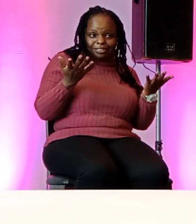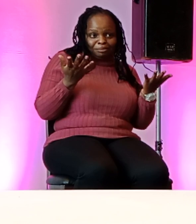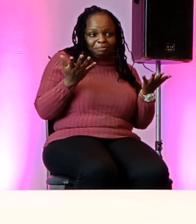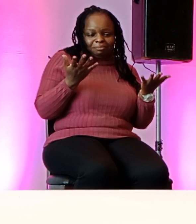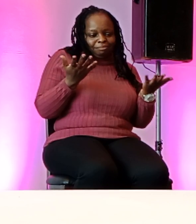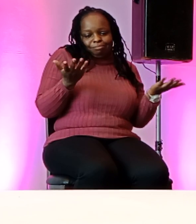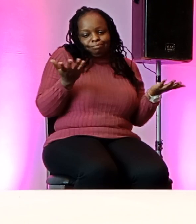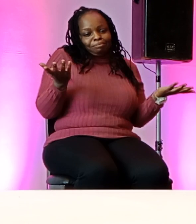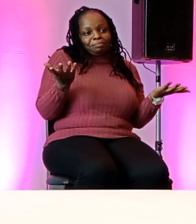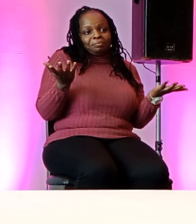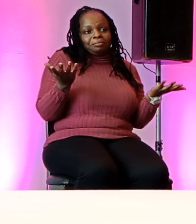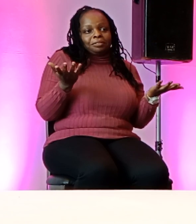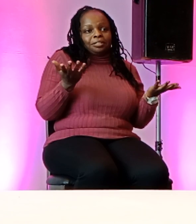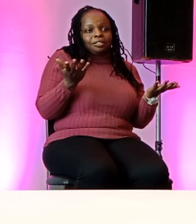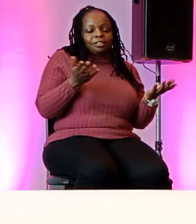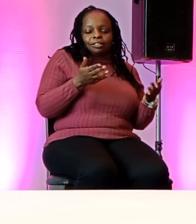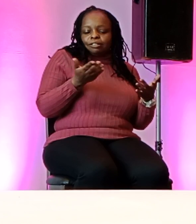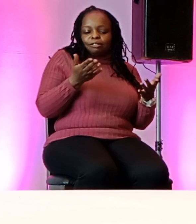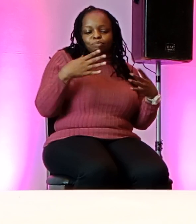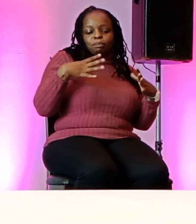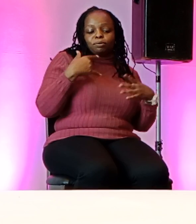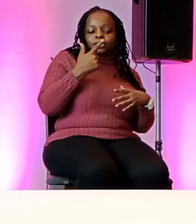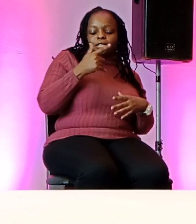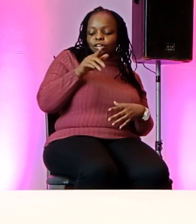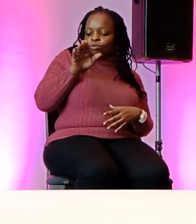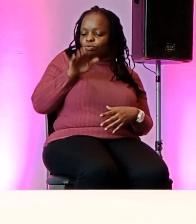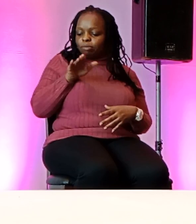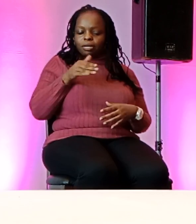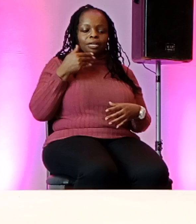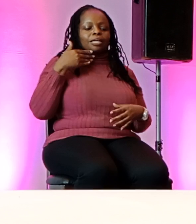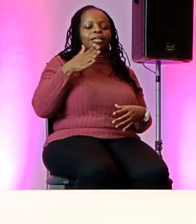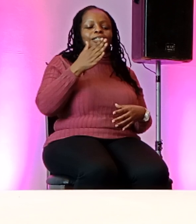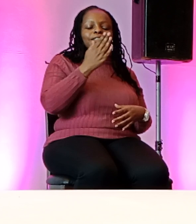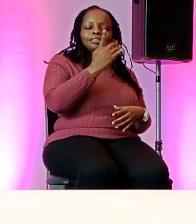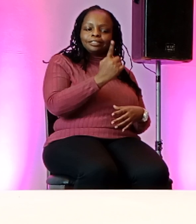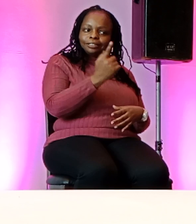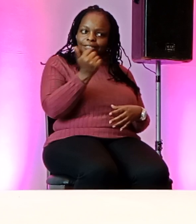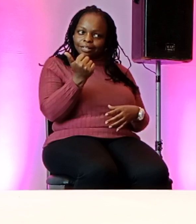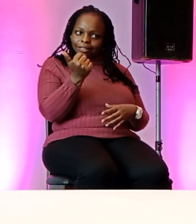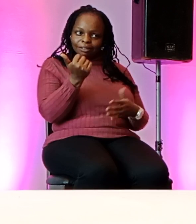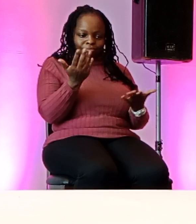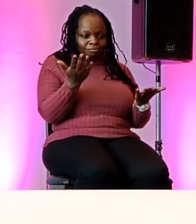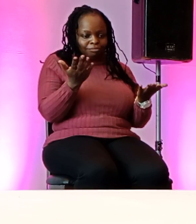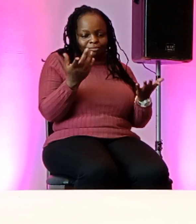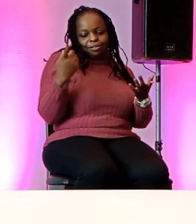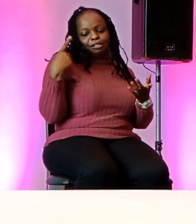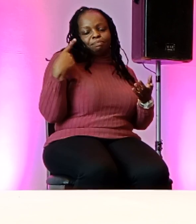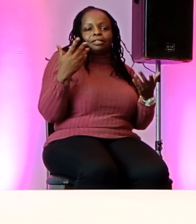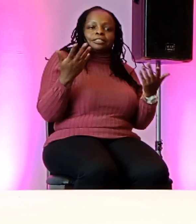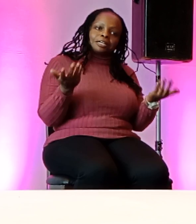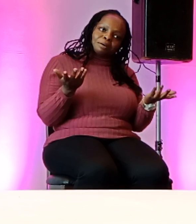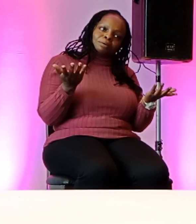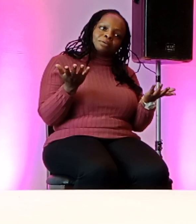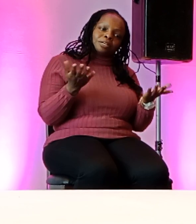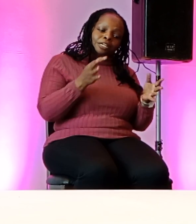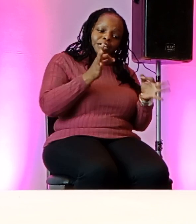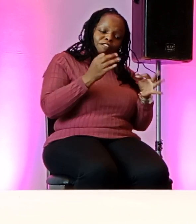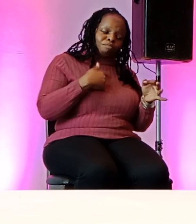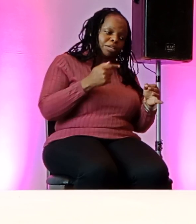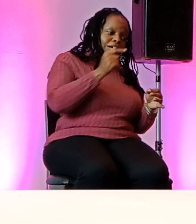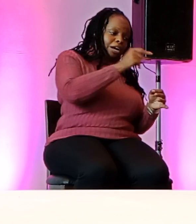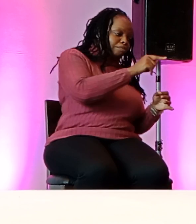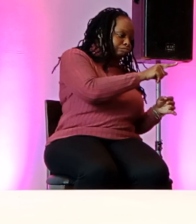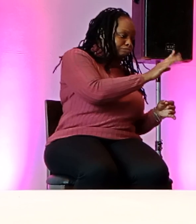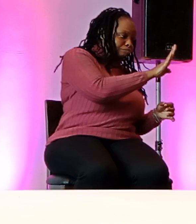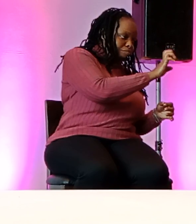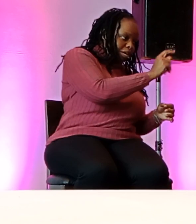say women hate each other, for me it's not true. It depends how you go. If I come to my sister Betsy Engo and start insulting